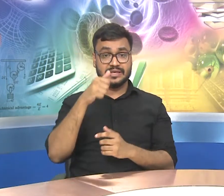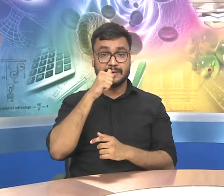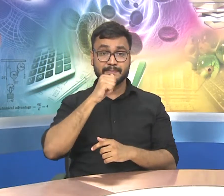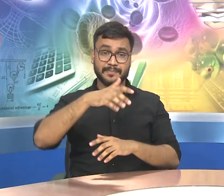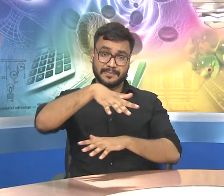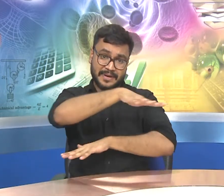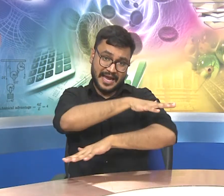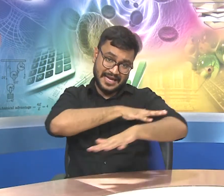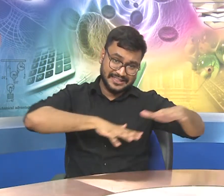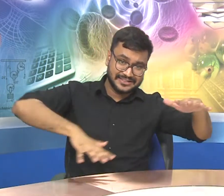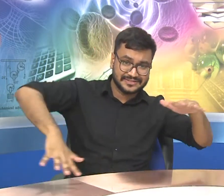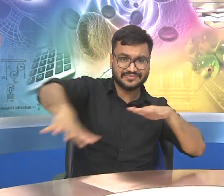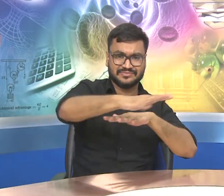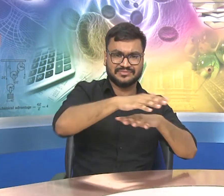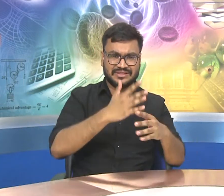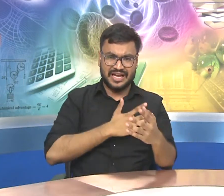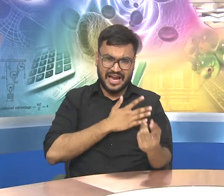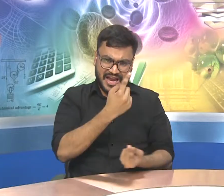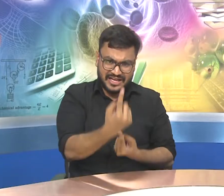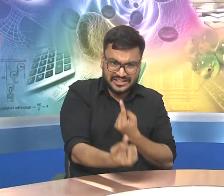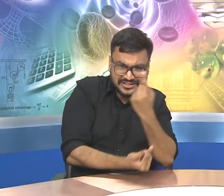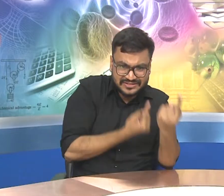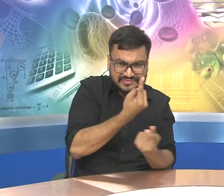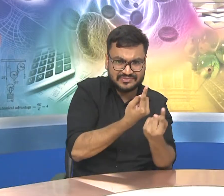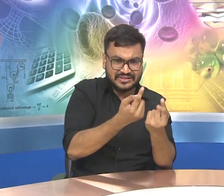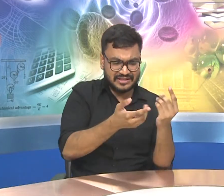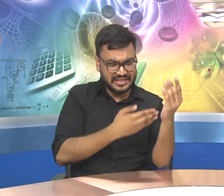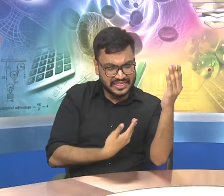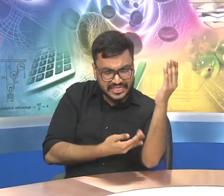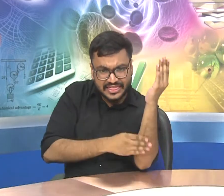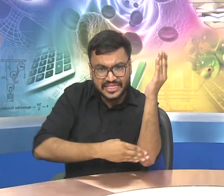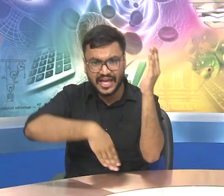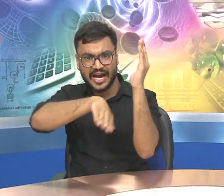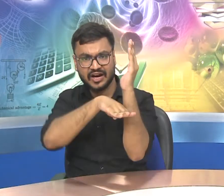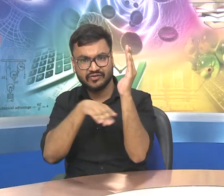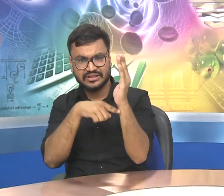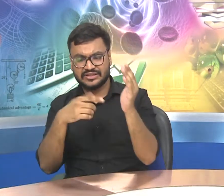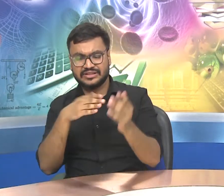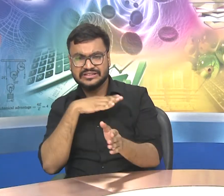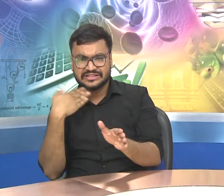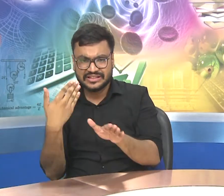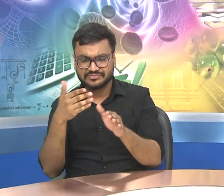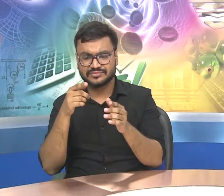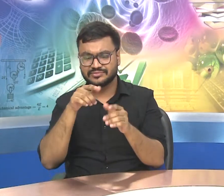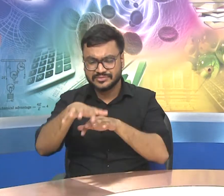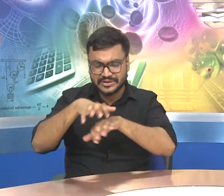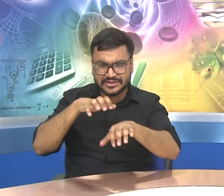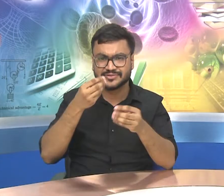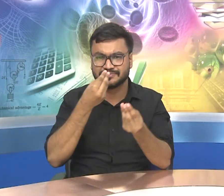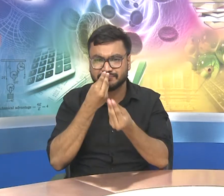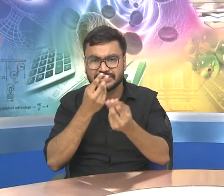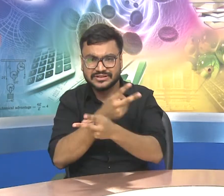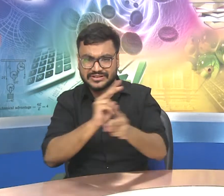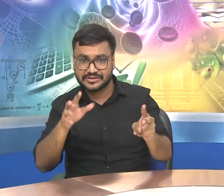And also the producers, consumers and decomposers present in a